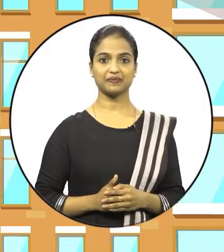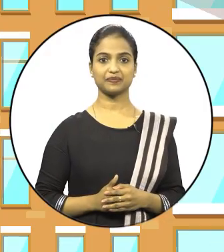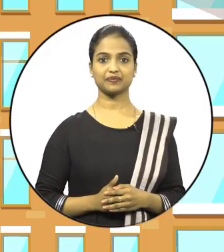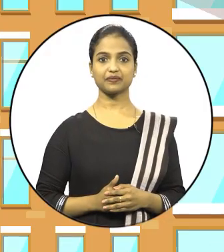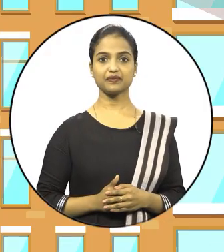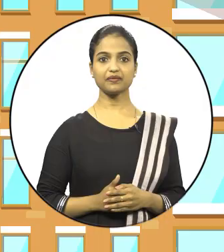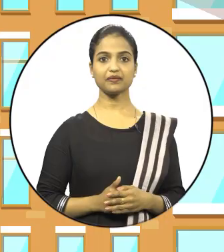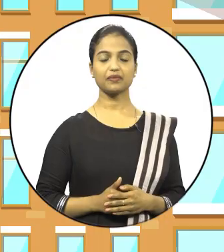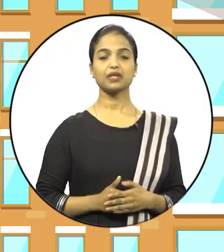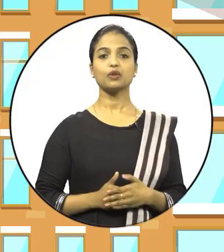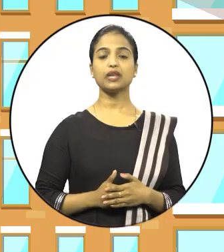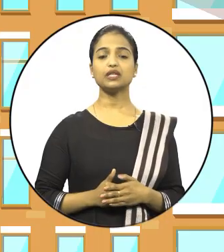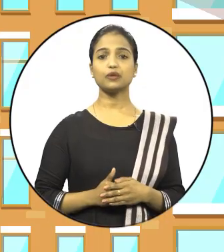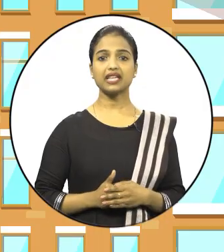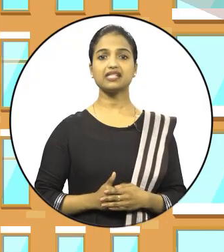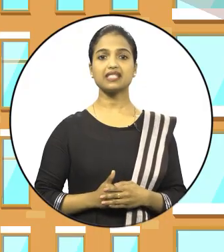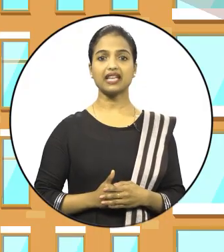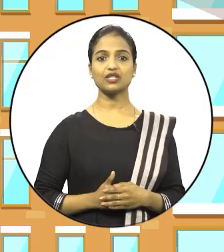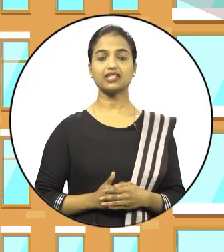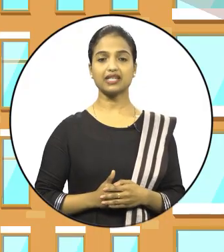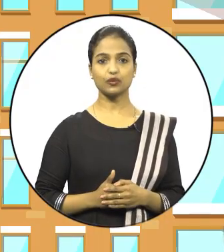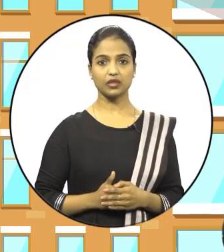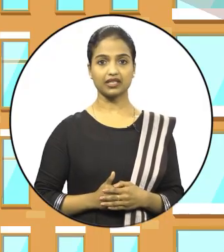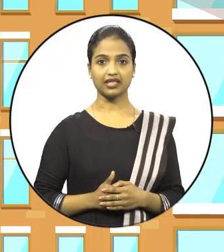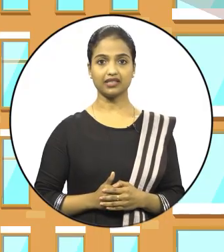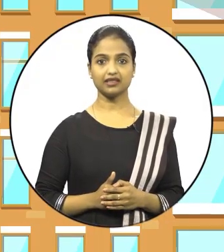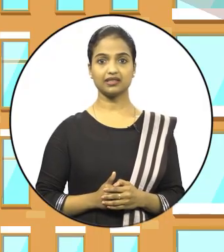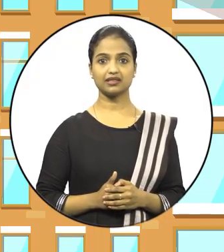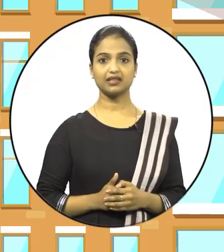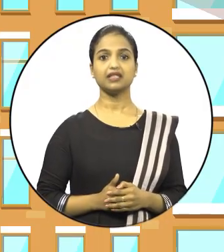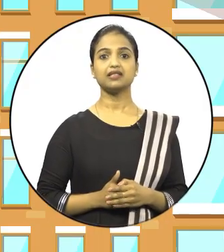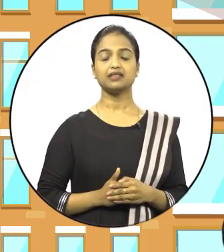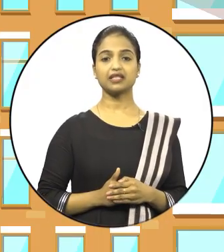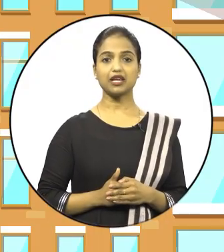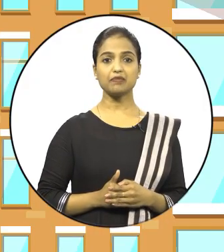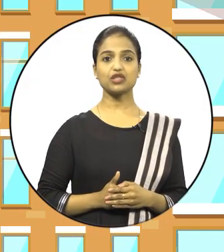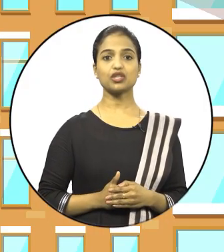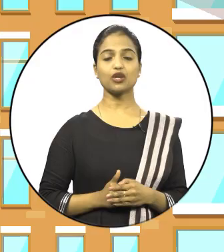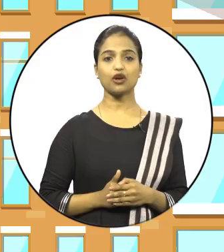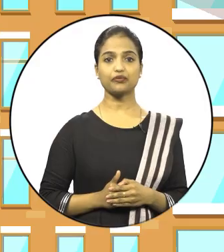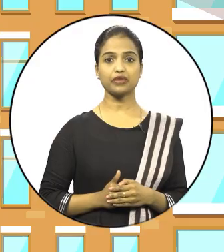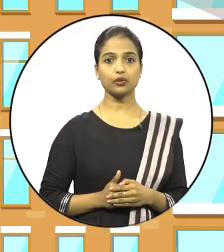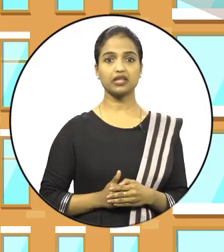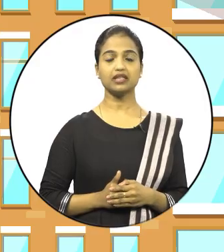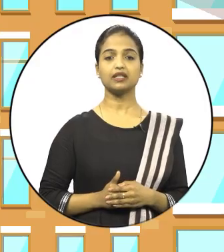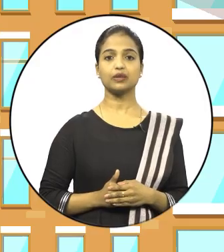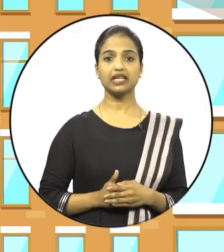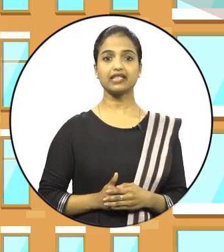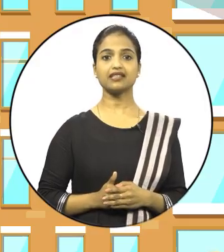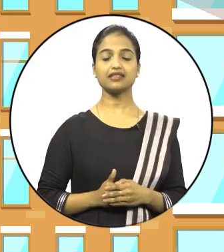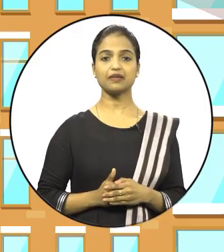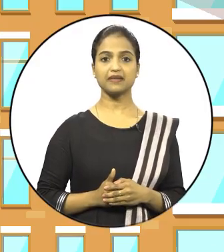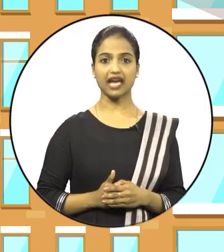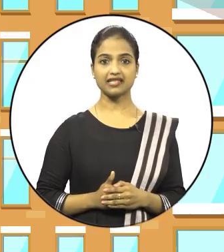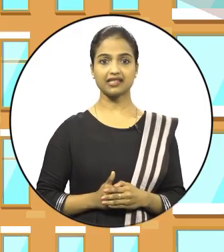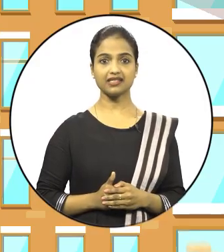explain. When the vehicle's engine is working, the combustion of fuel